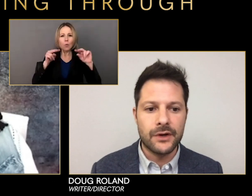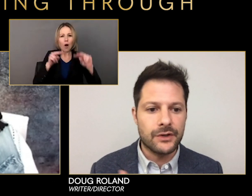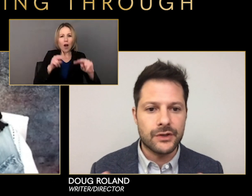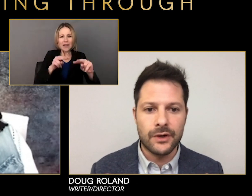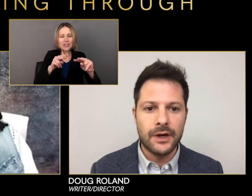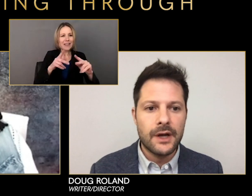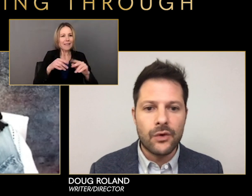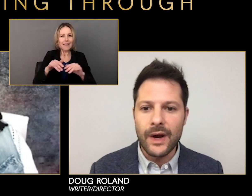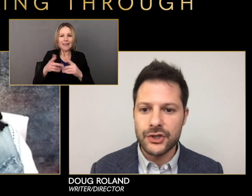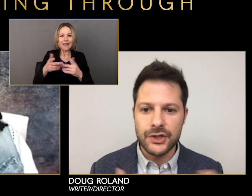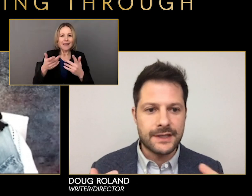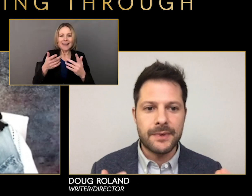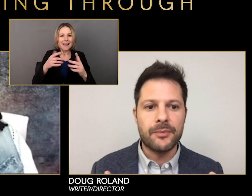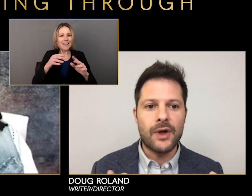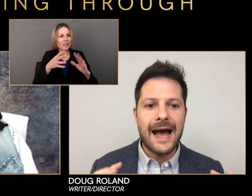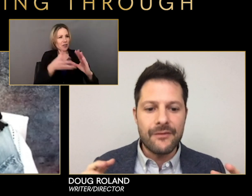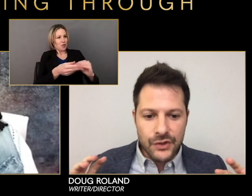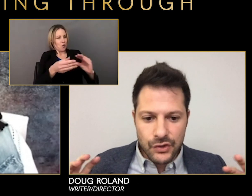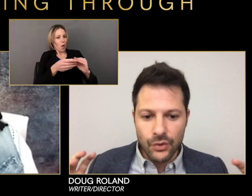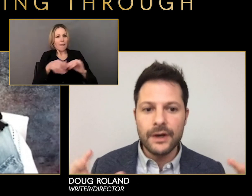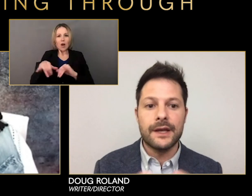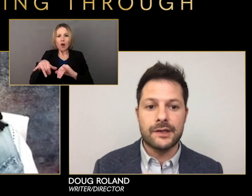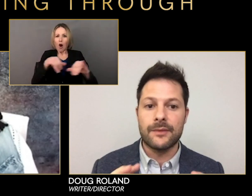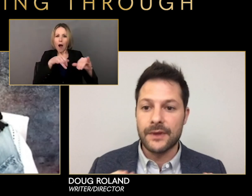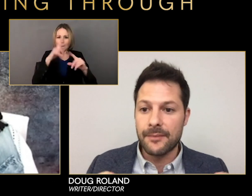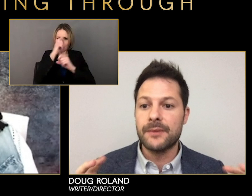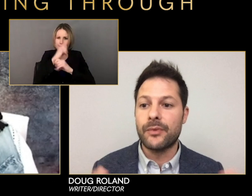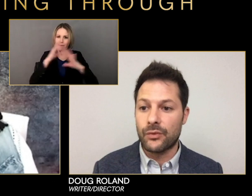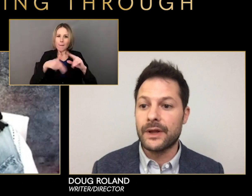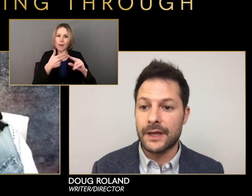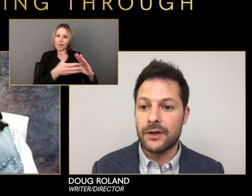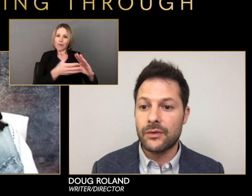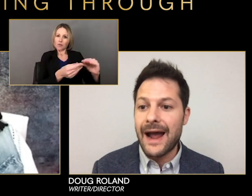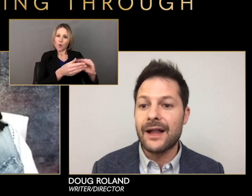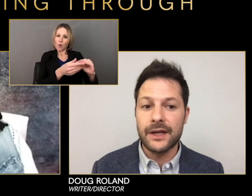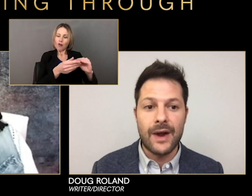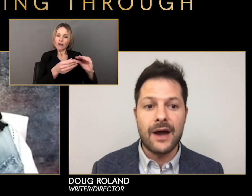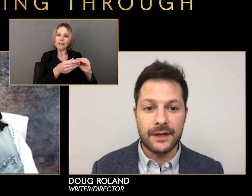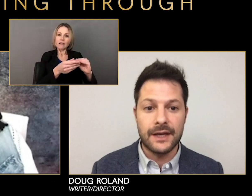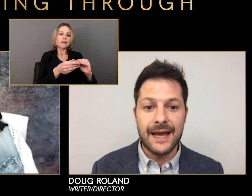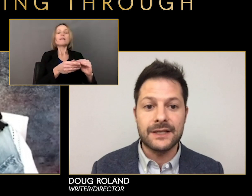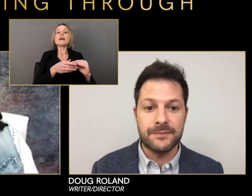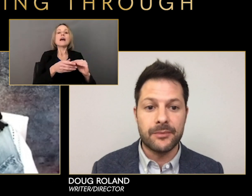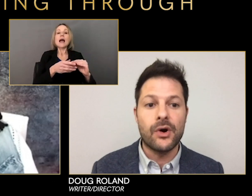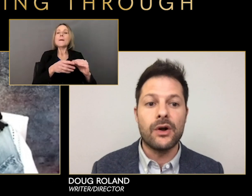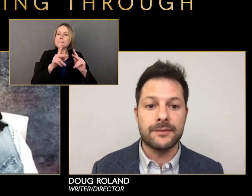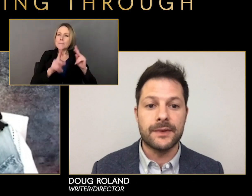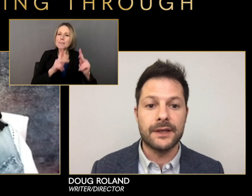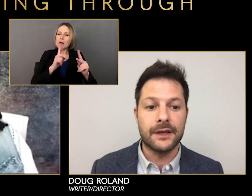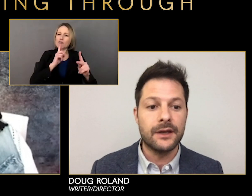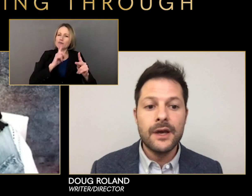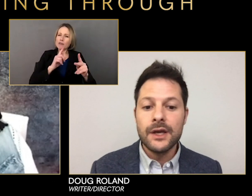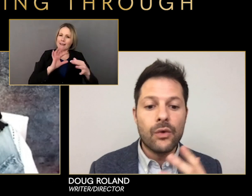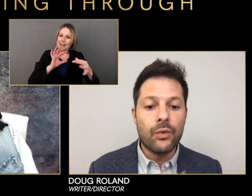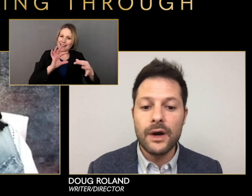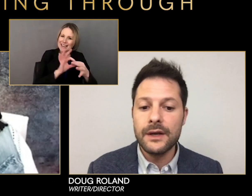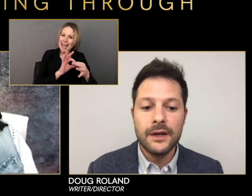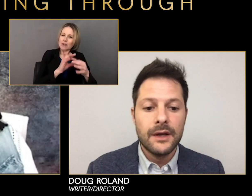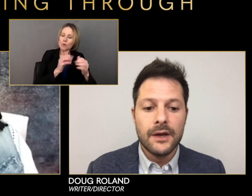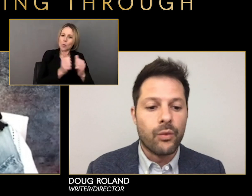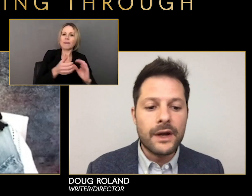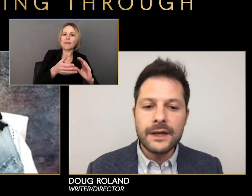or fears or questions that people have, the story is something that people really rally around and connects people ultimately.